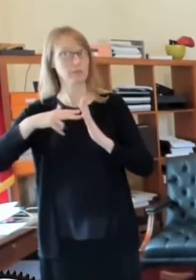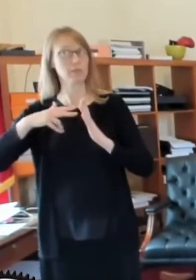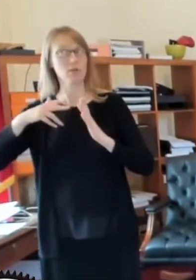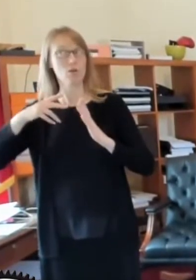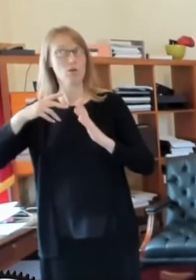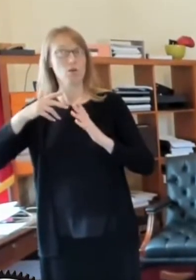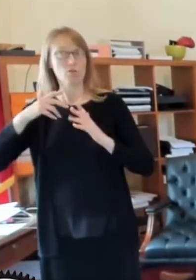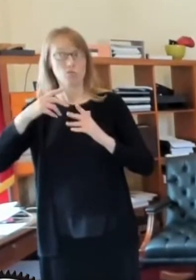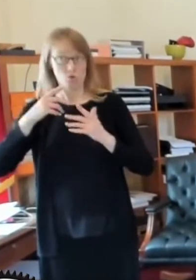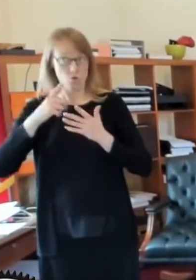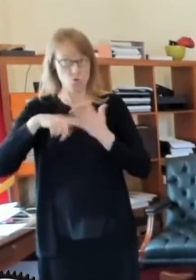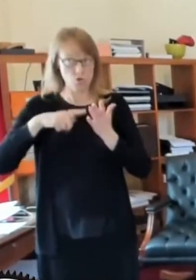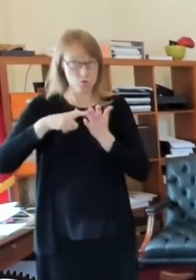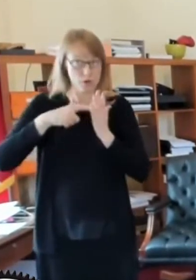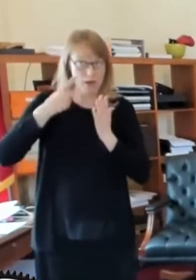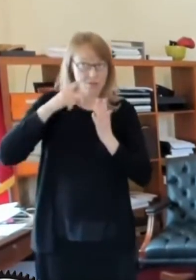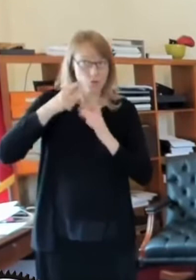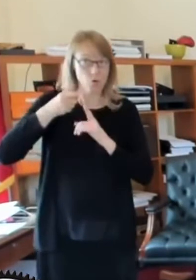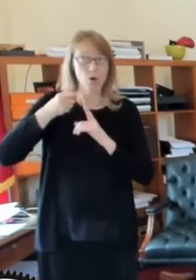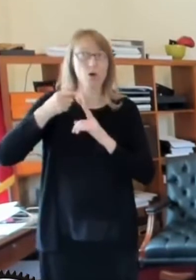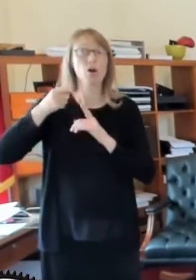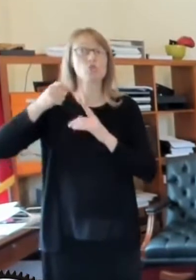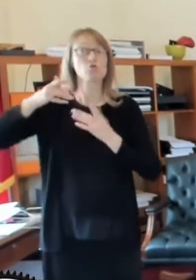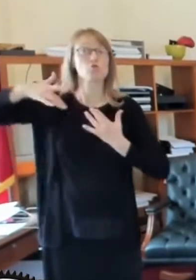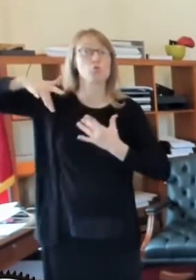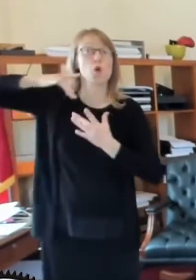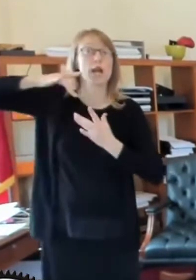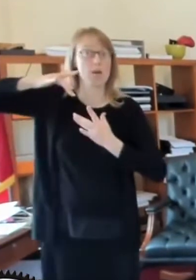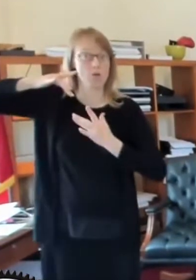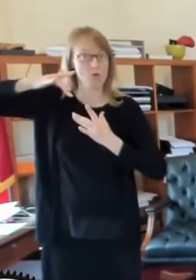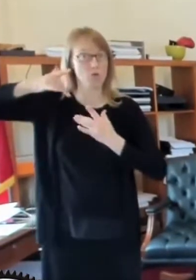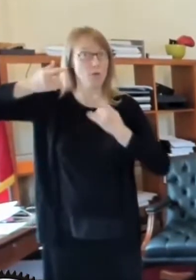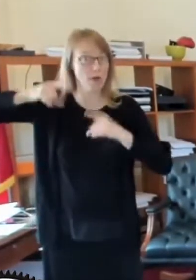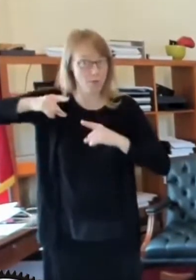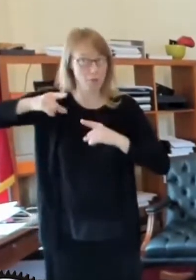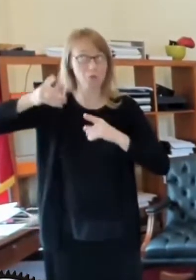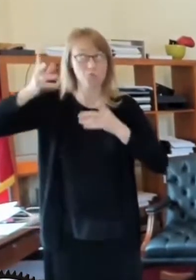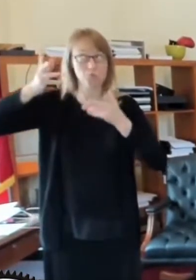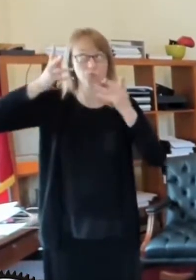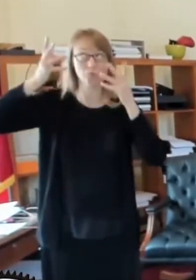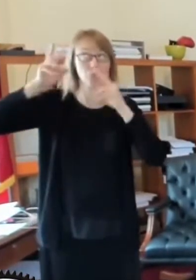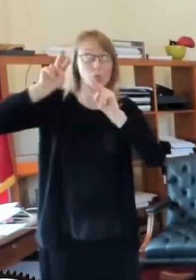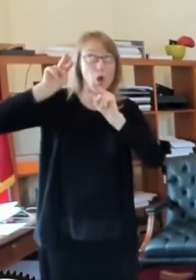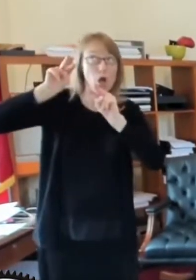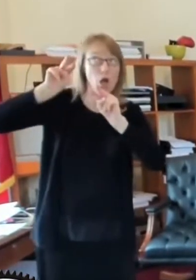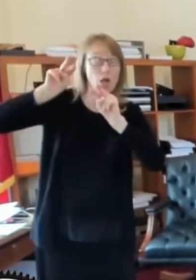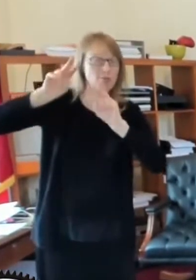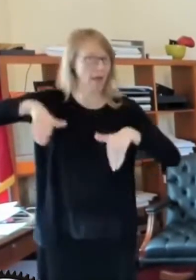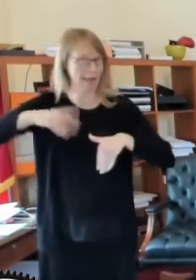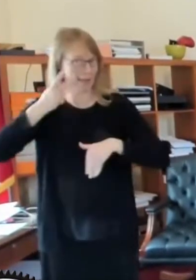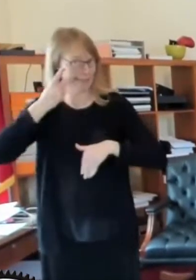There has not been a tornado cloud sighted yet, so just be aware